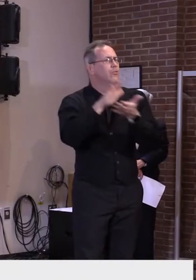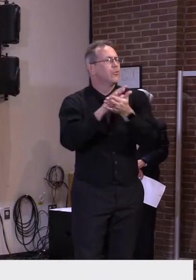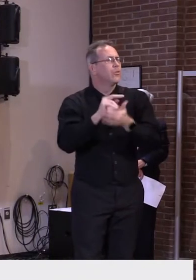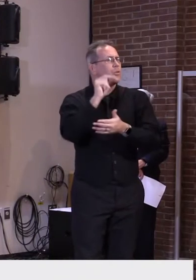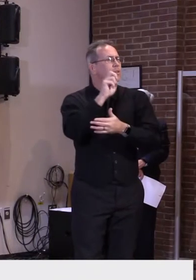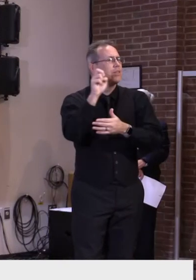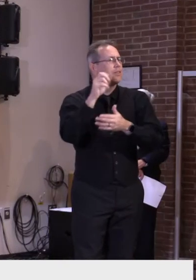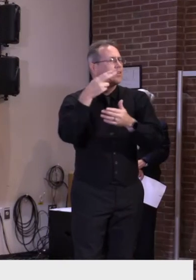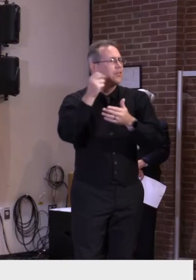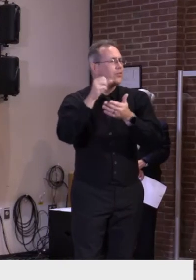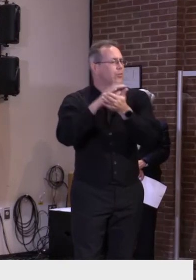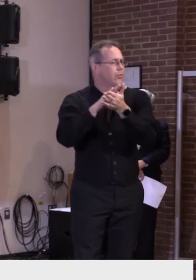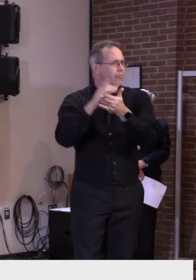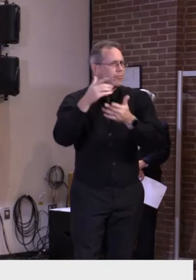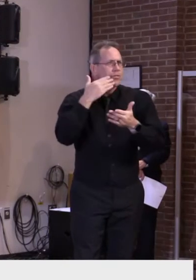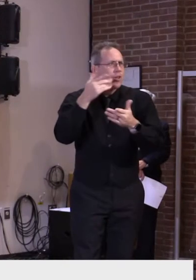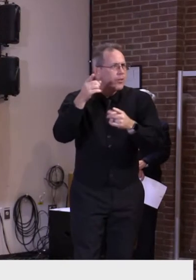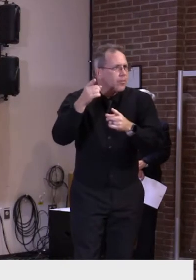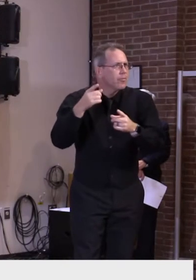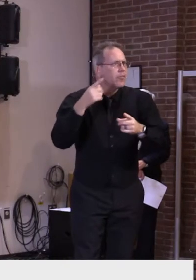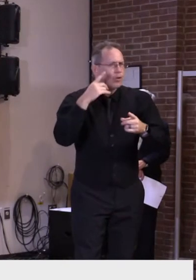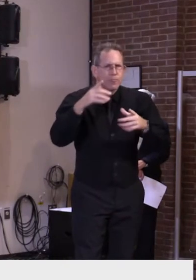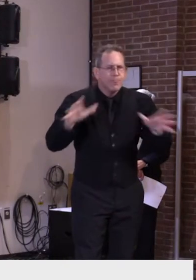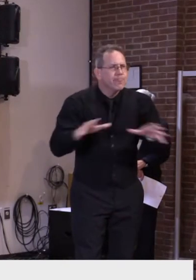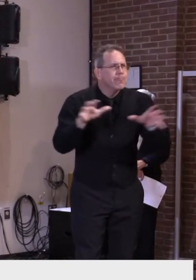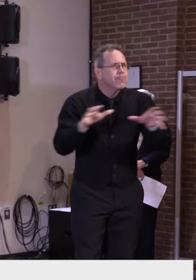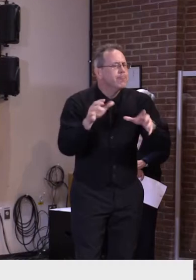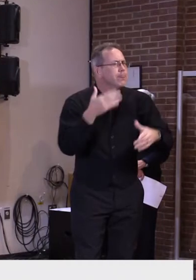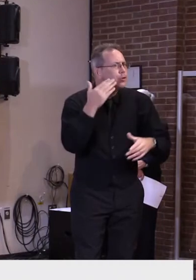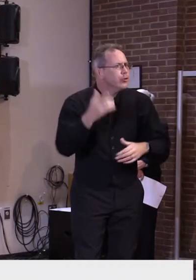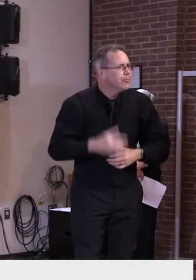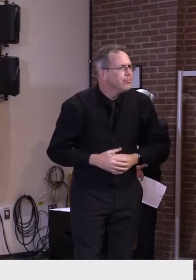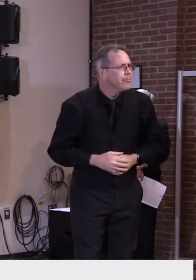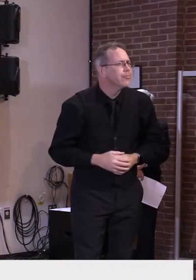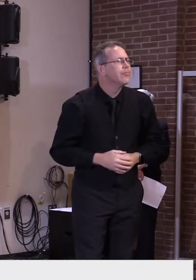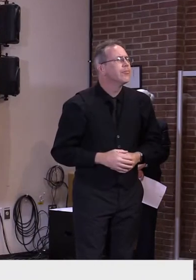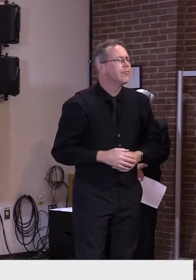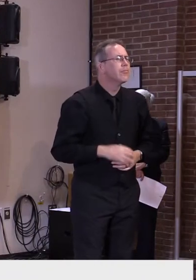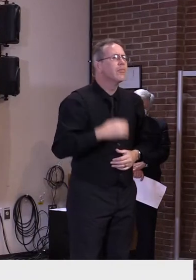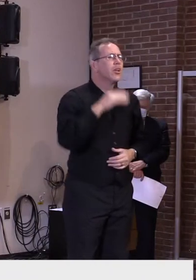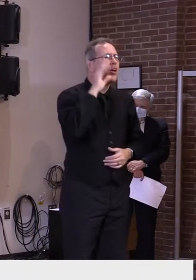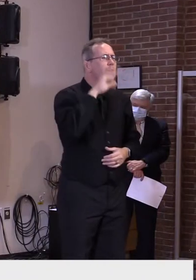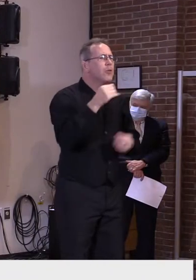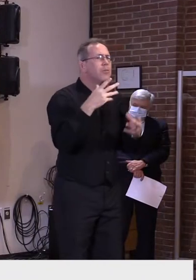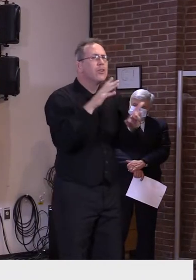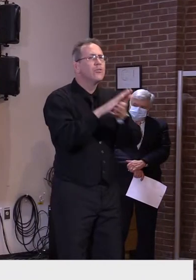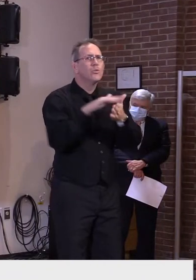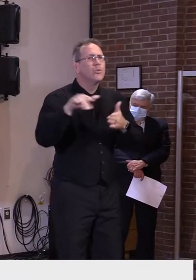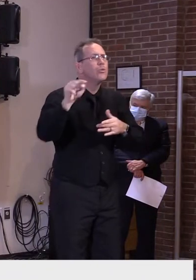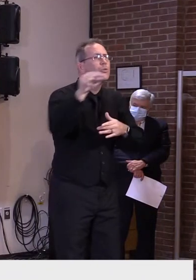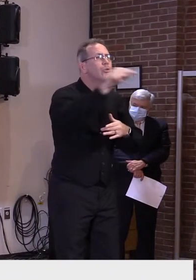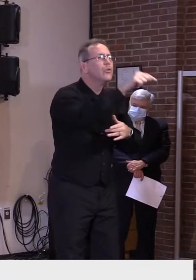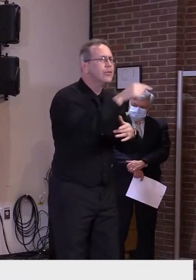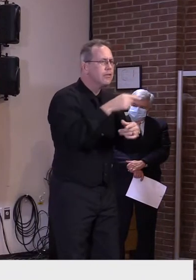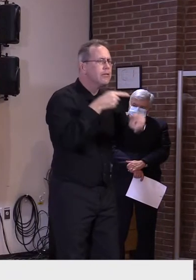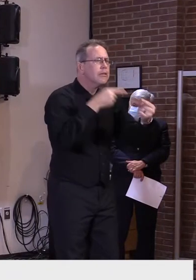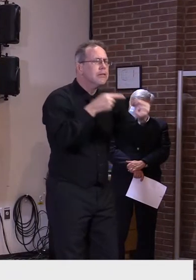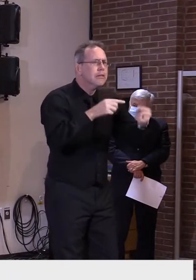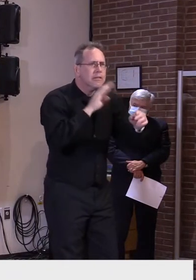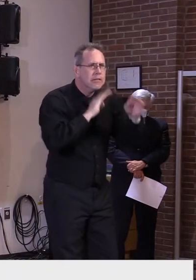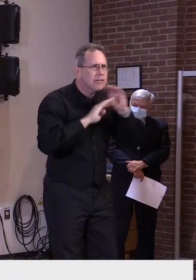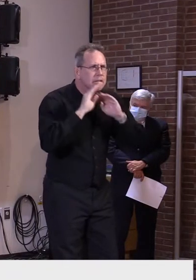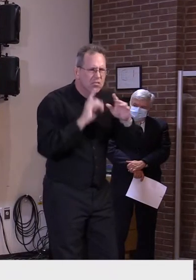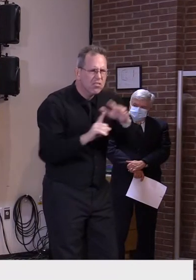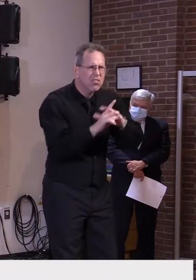But, you know, Franklin Northeast, like many of our school districts right now, is really struggling in the face of the elevated case counts as a result of the Delta surge.